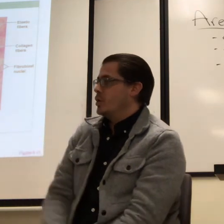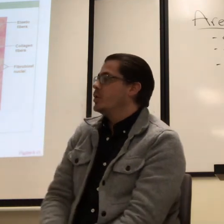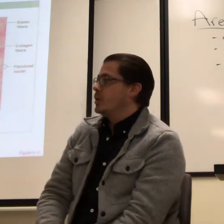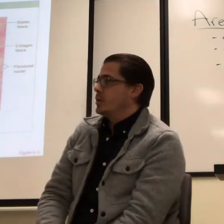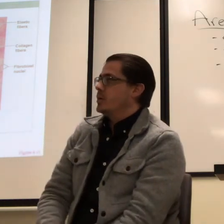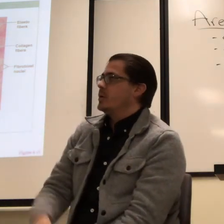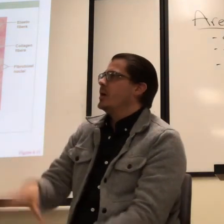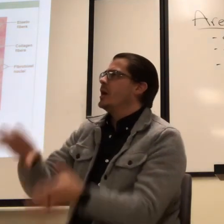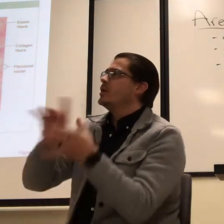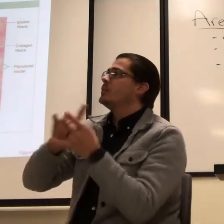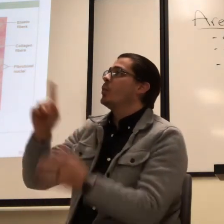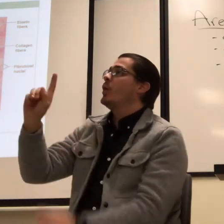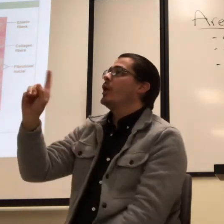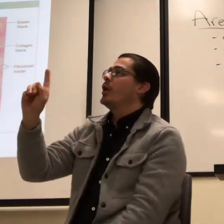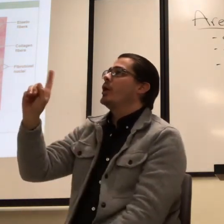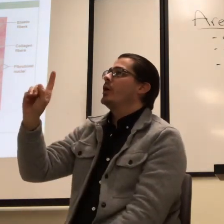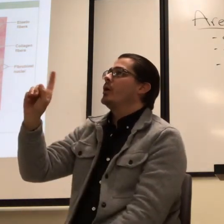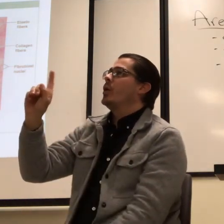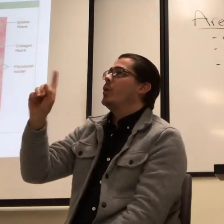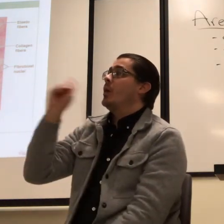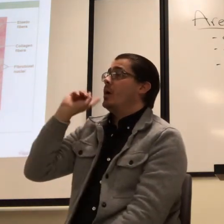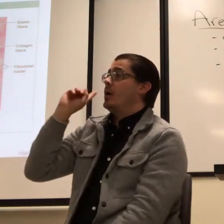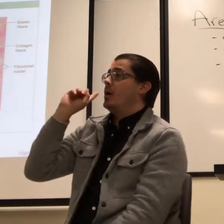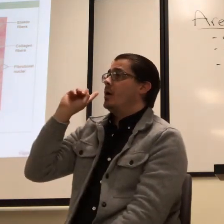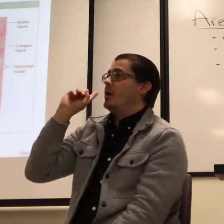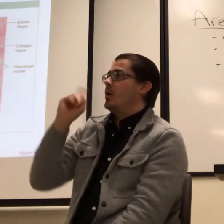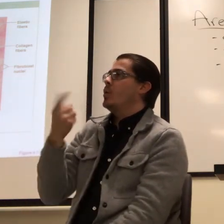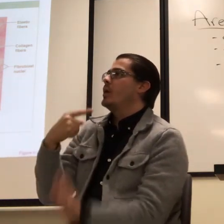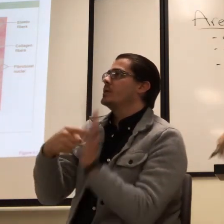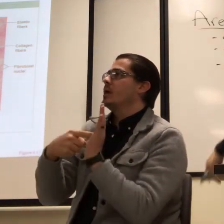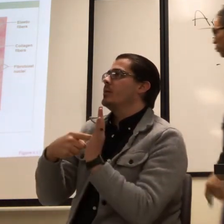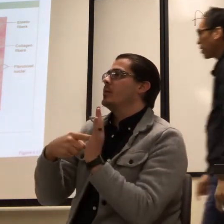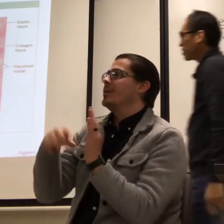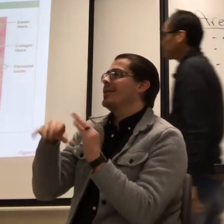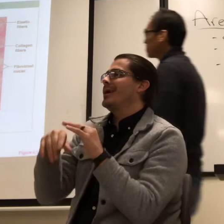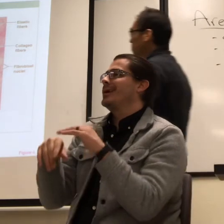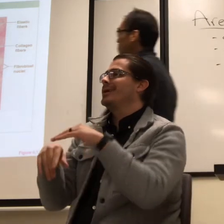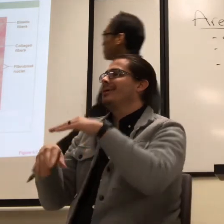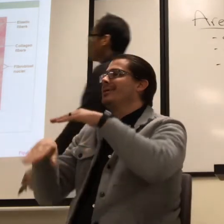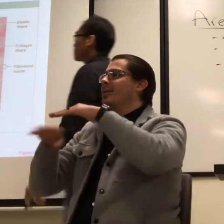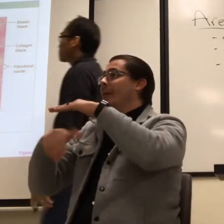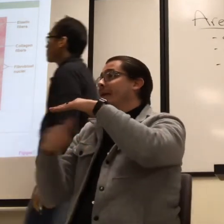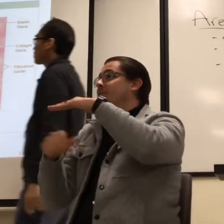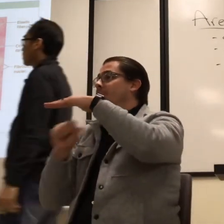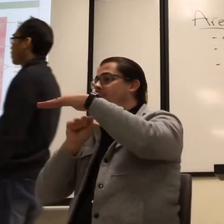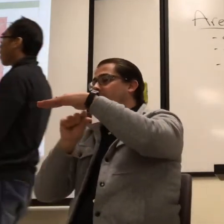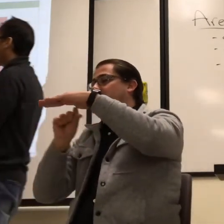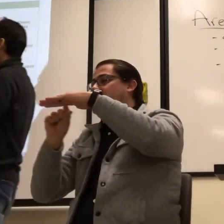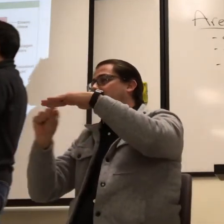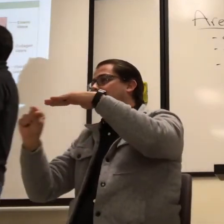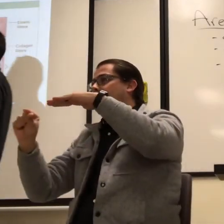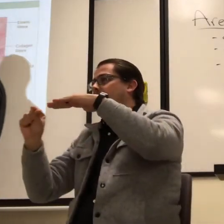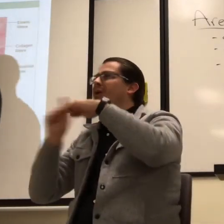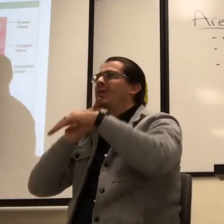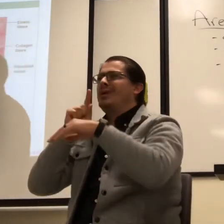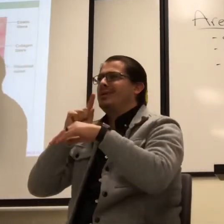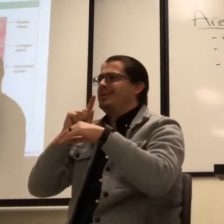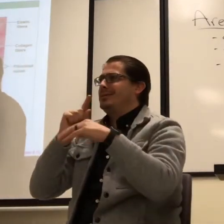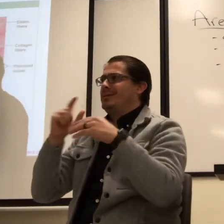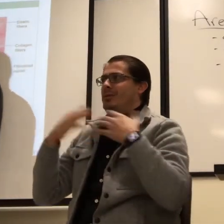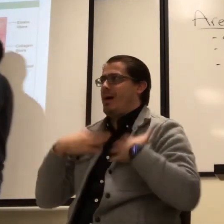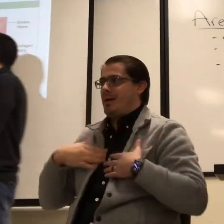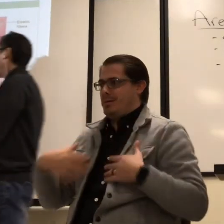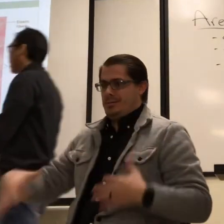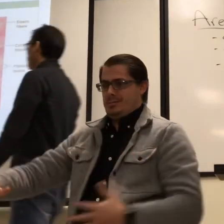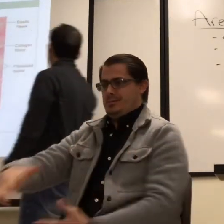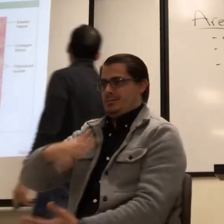In terms of location, they give you one example, like the basement membrane. They're all over the place,